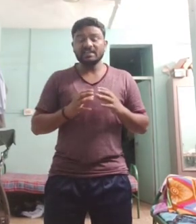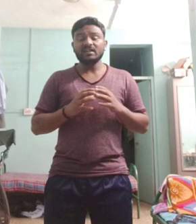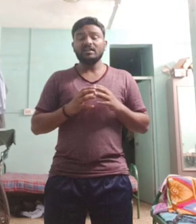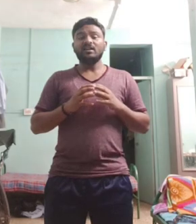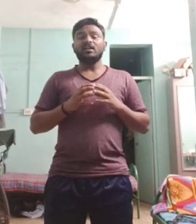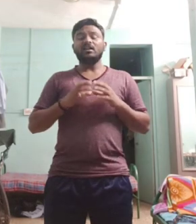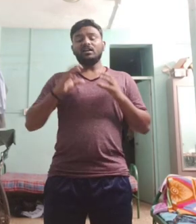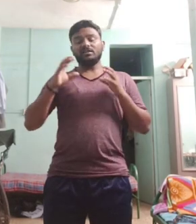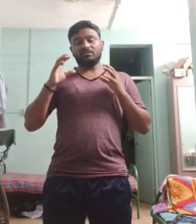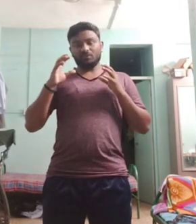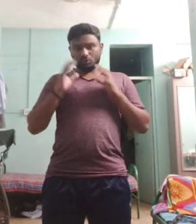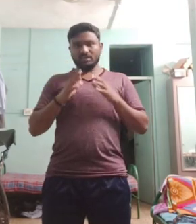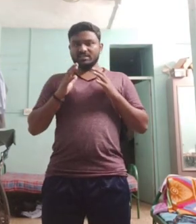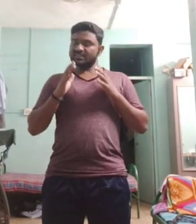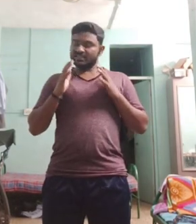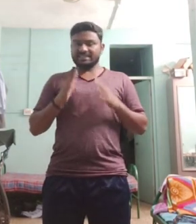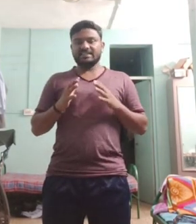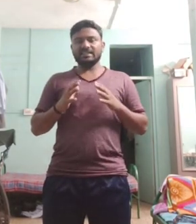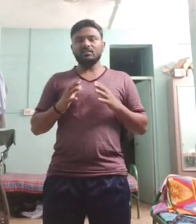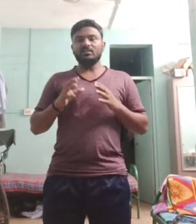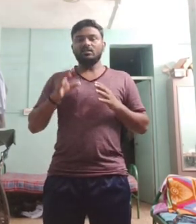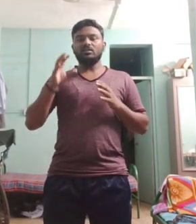testing a switch is testing